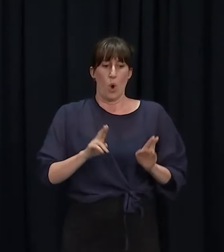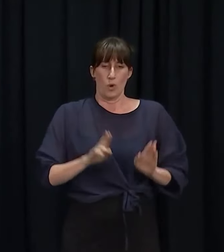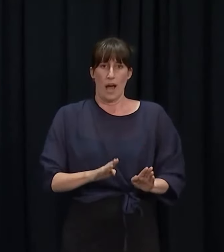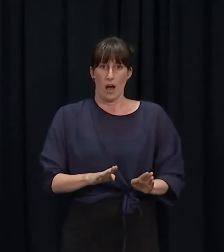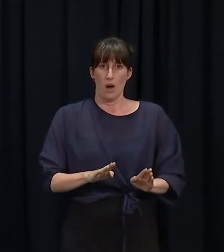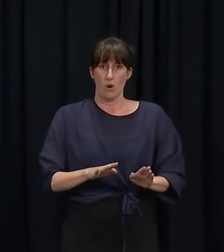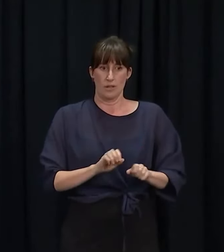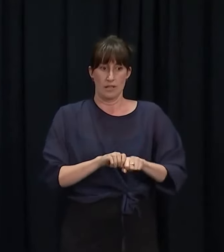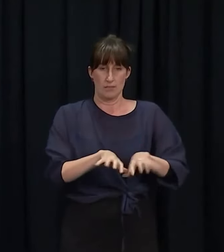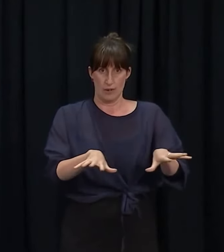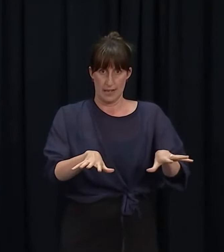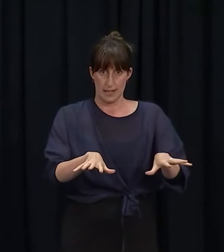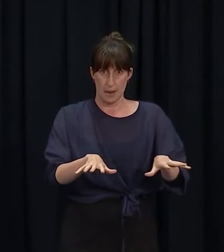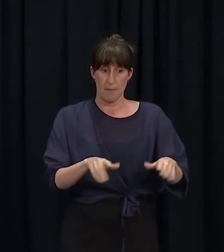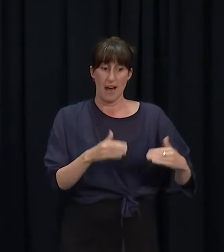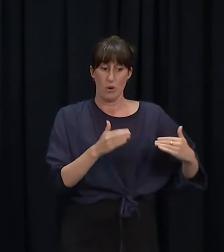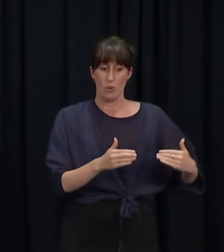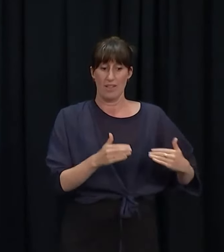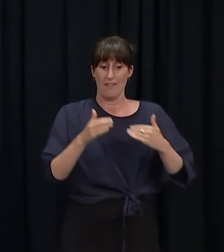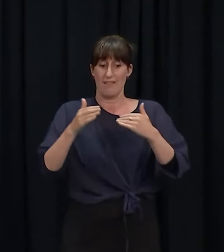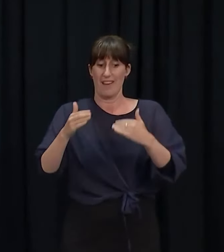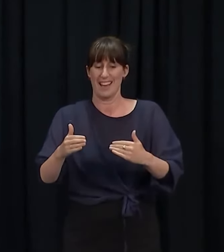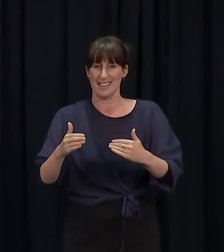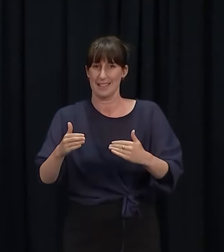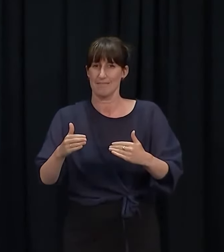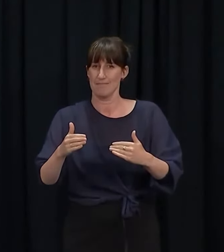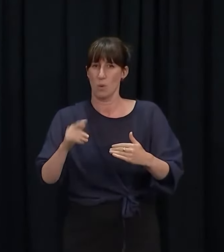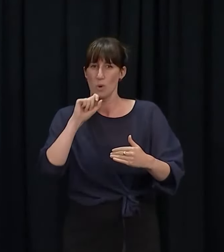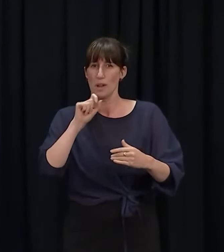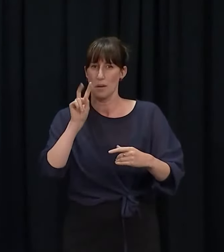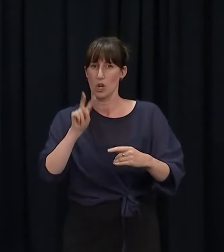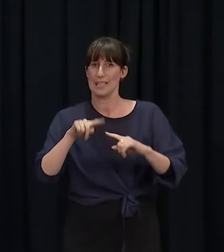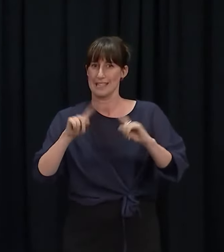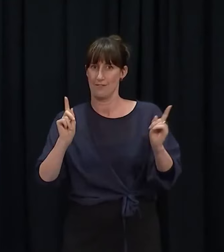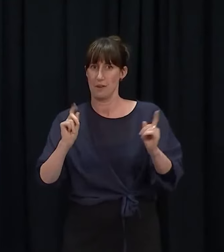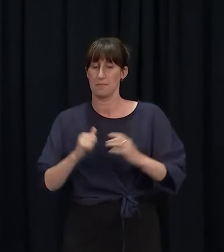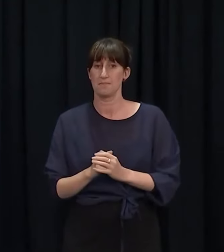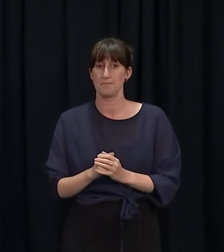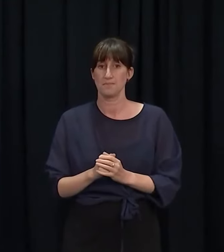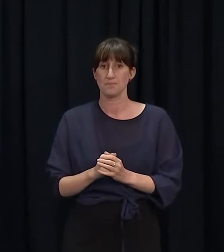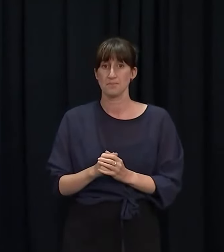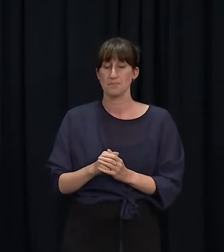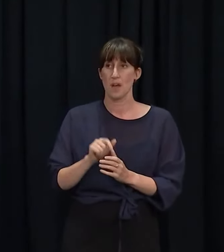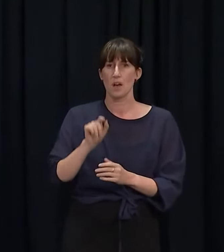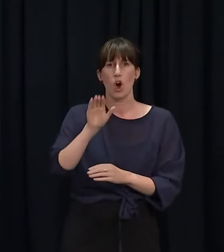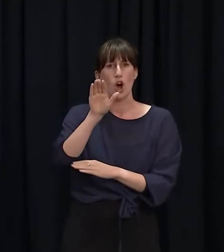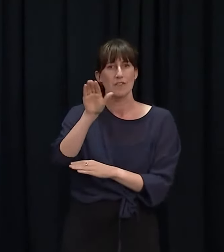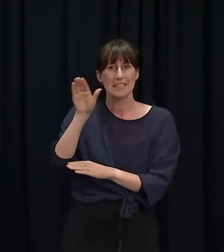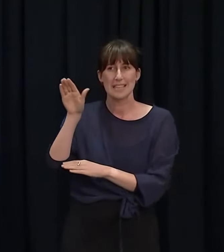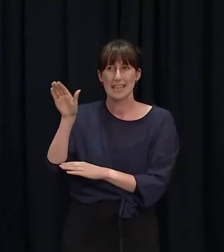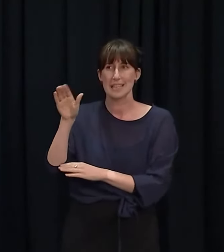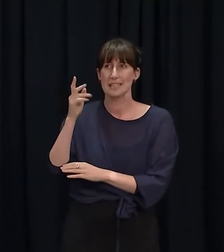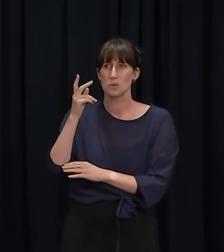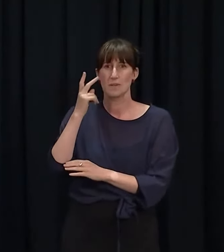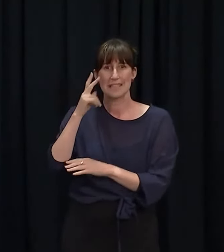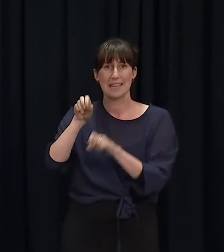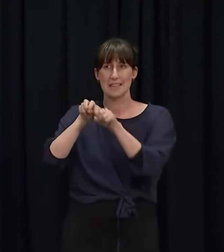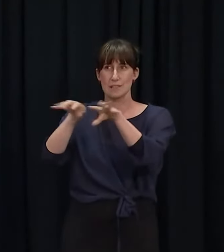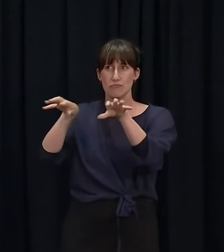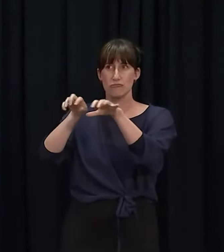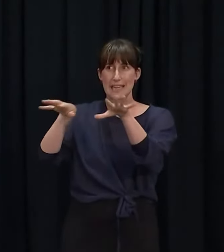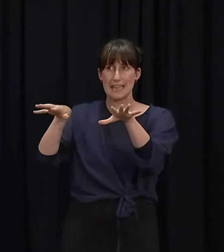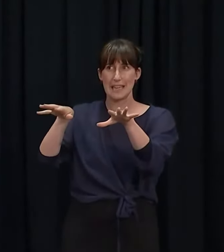settings will change. Looking to outbreaks around the world, we've seen that where this is most important is